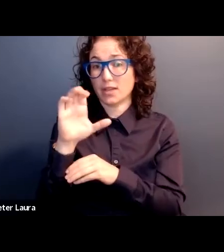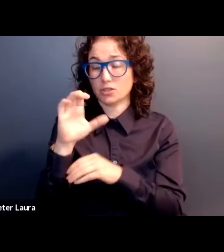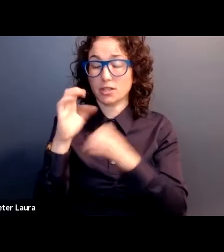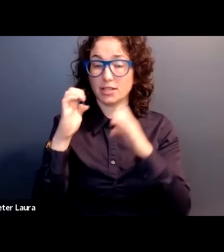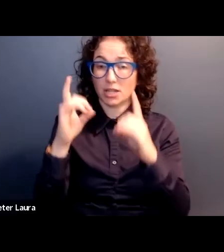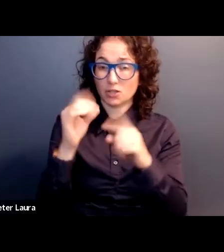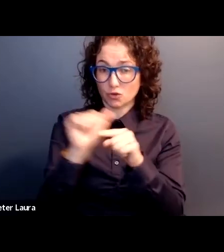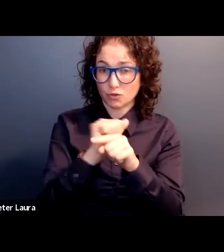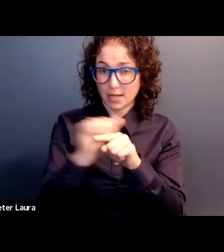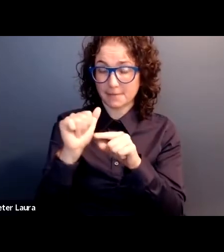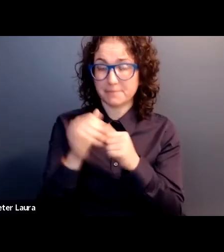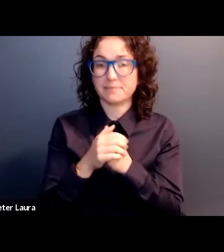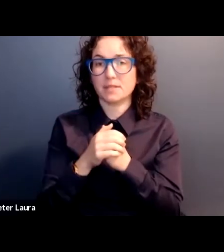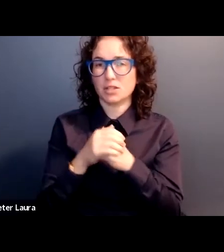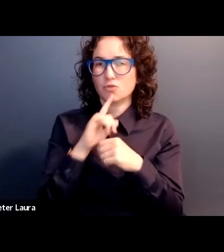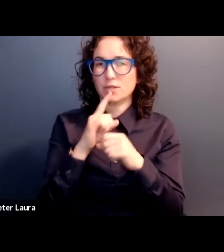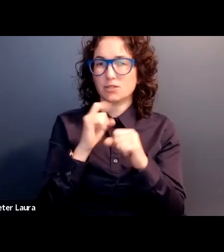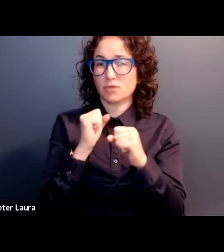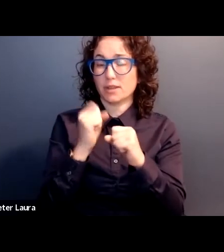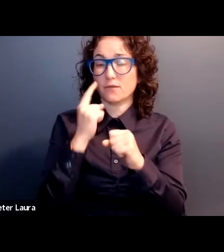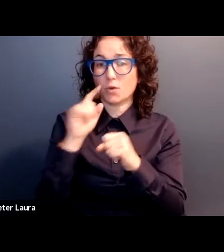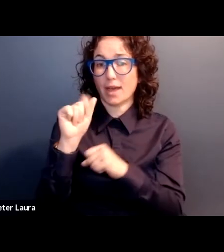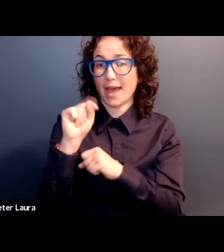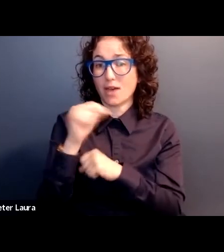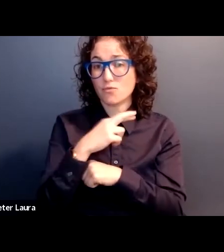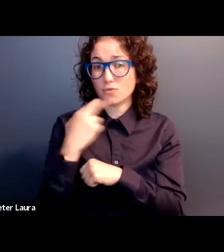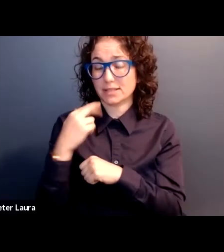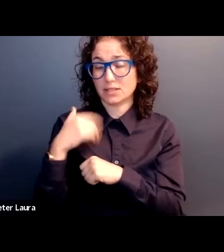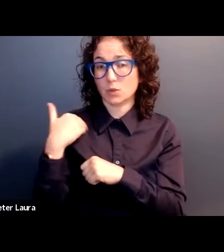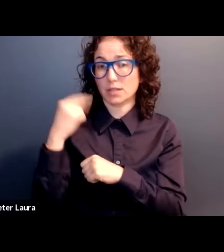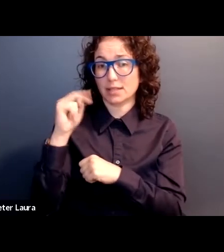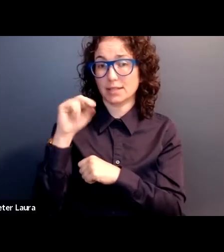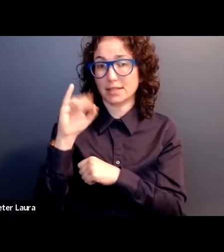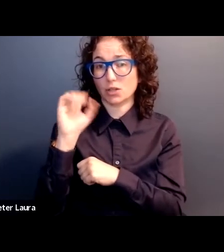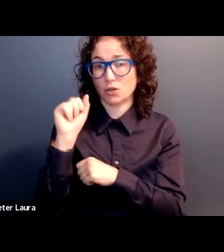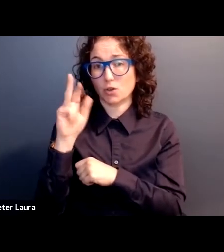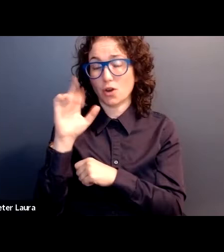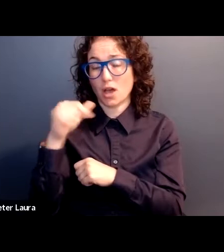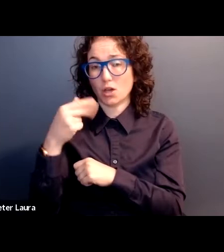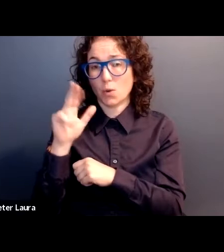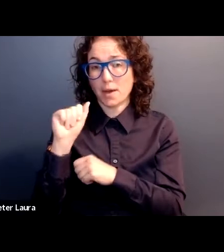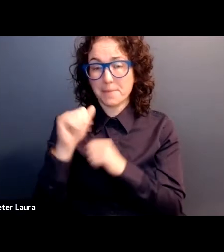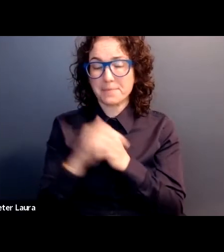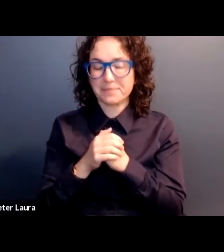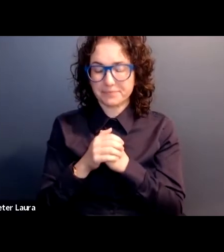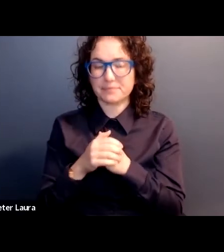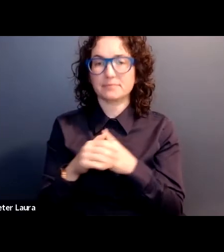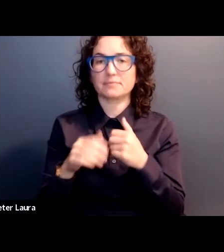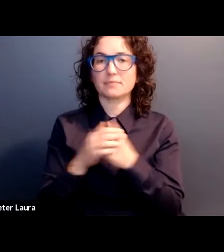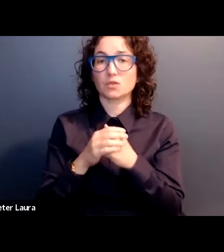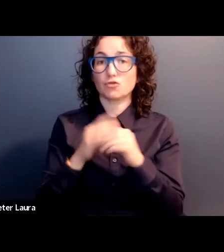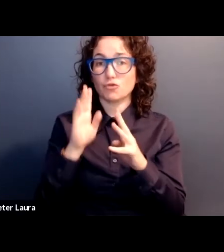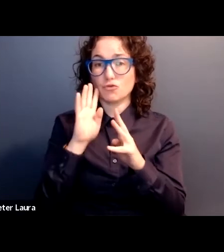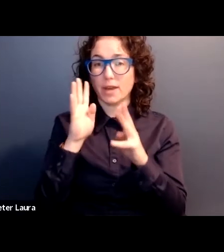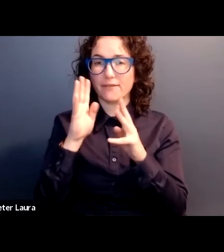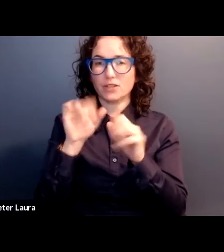and training, strengthening for at-risk youth in Nicaragua, or TVETSE, Creative Associates. And